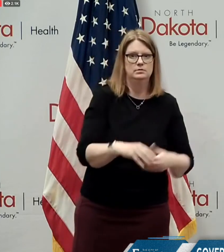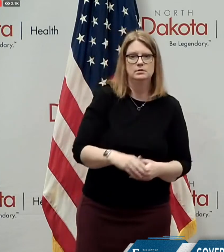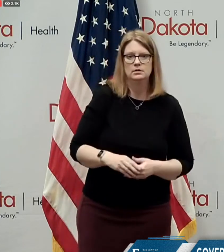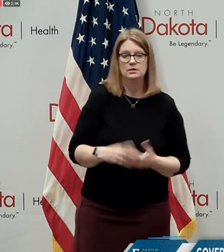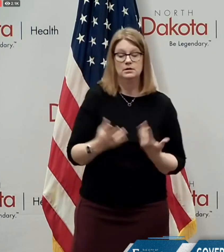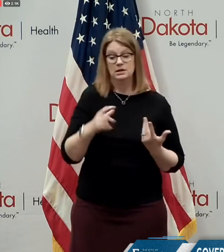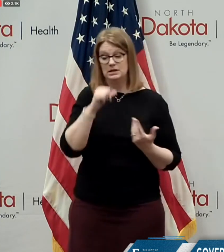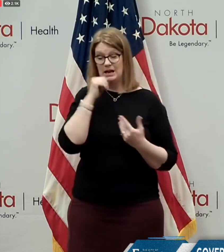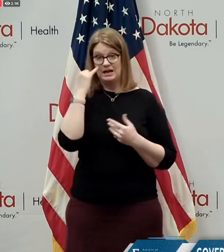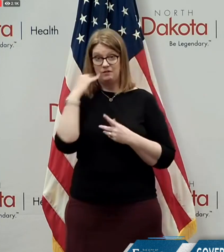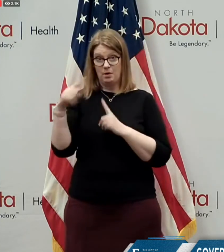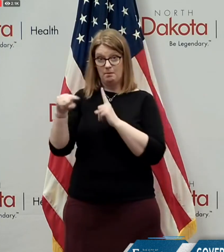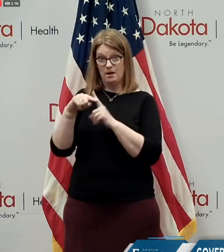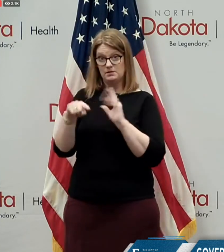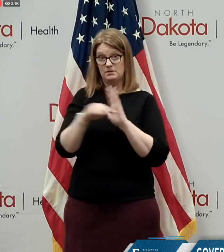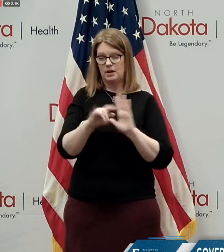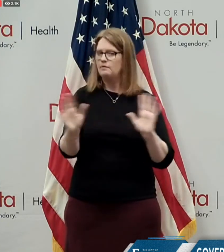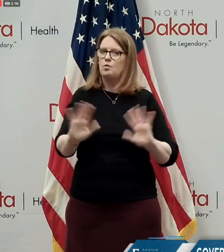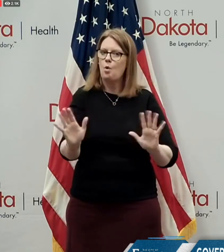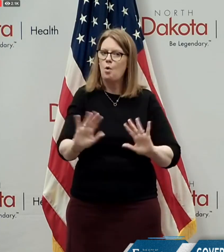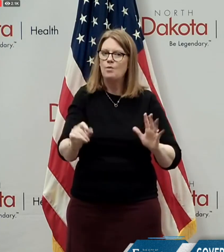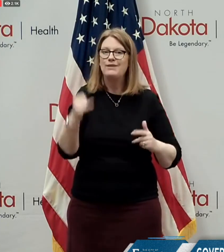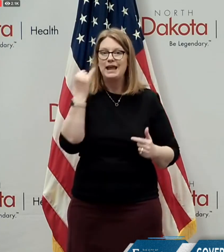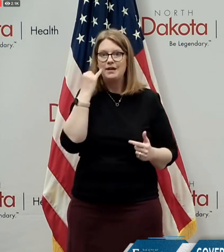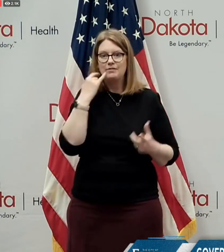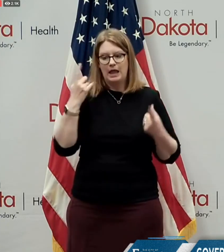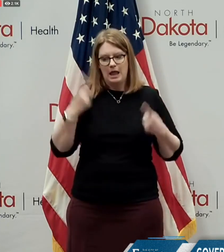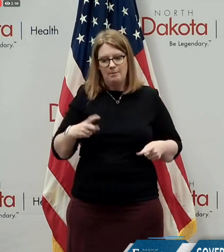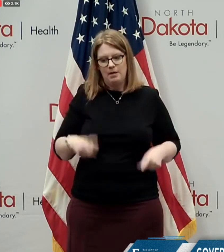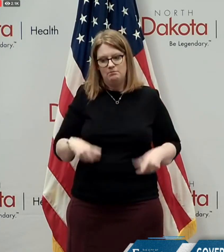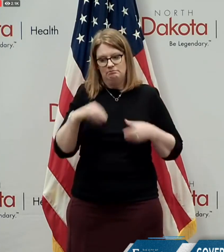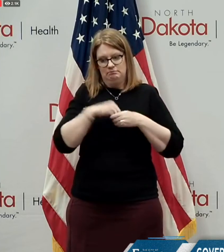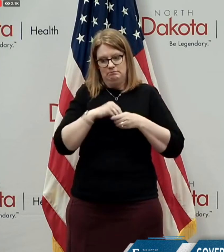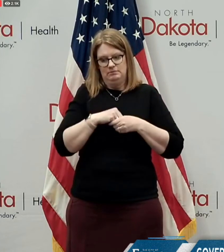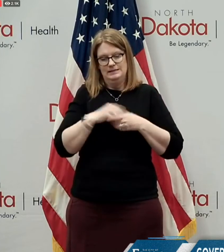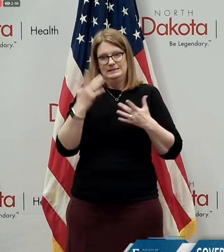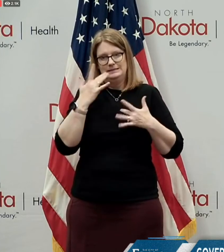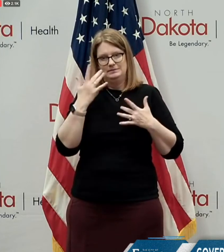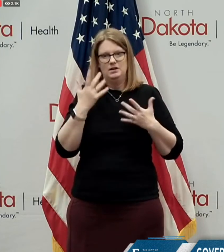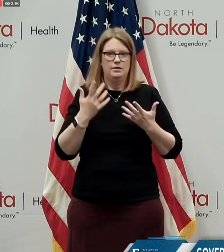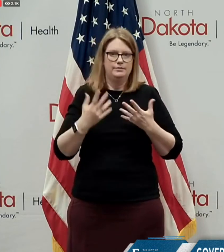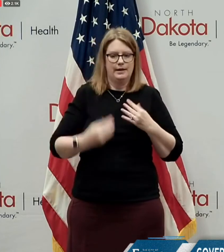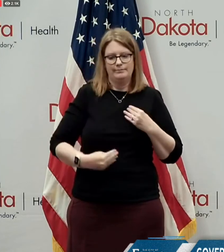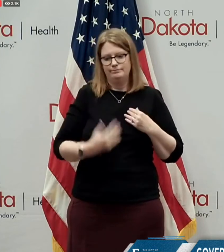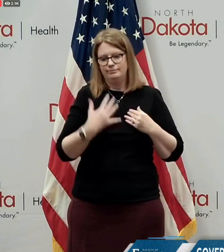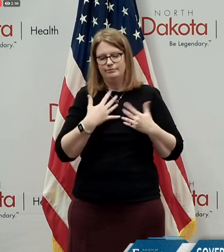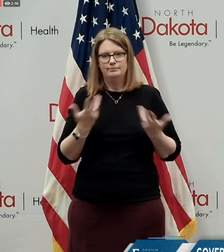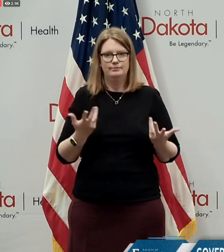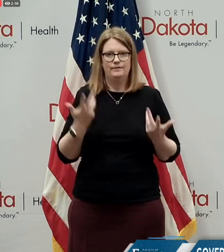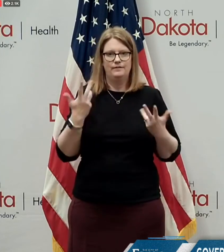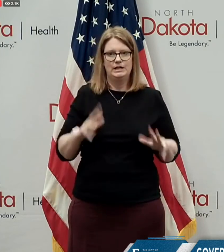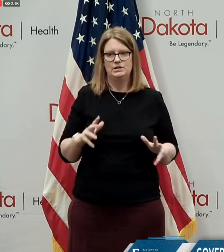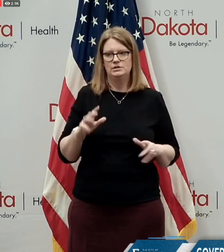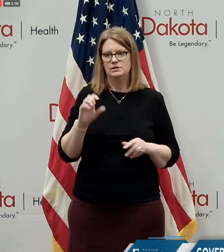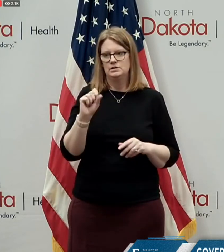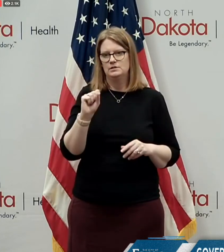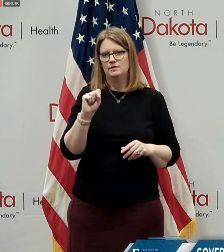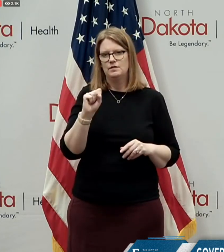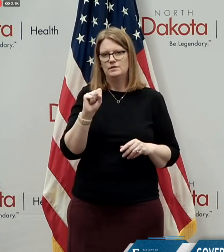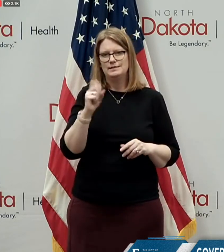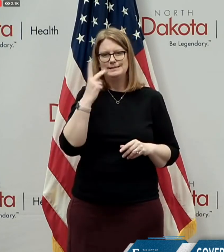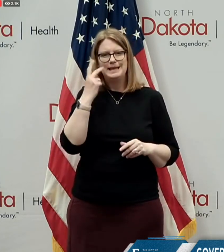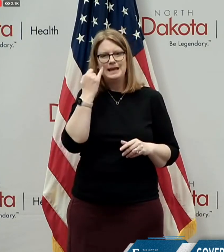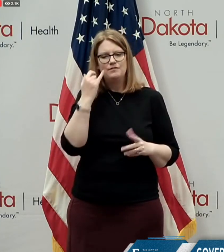whether you're positive or negative, but whether or not you've actually developed antibodies. So Got any of those back? I know that they've